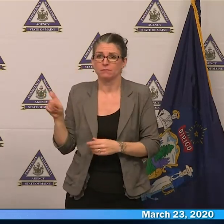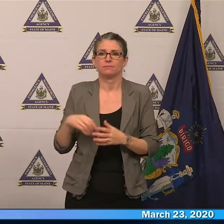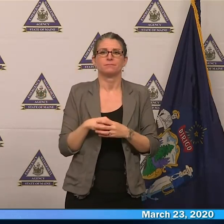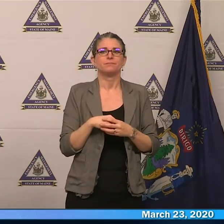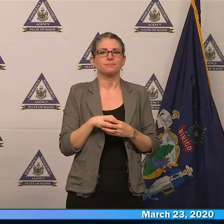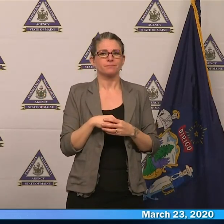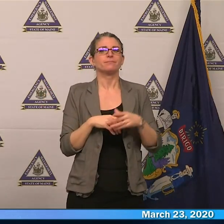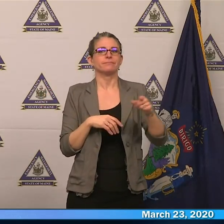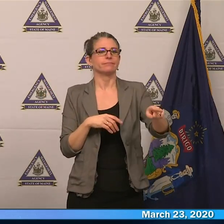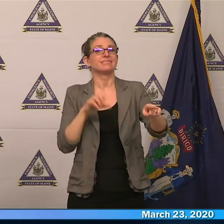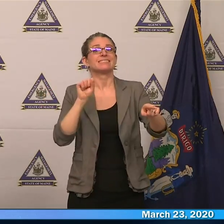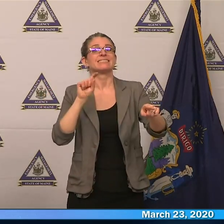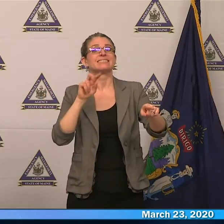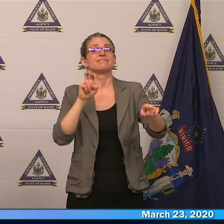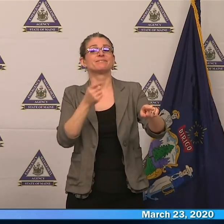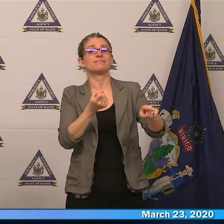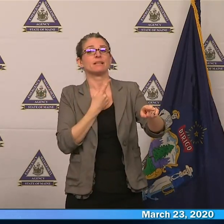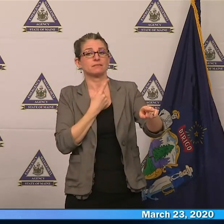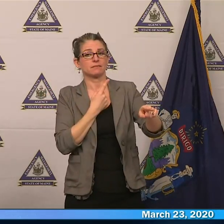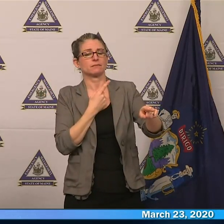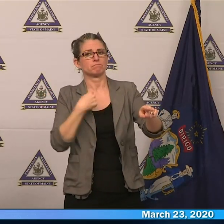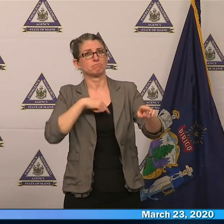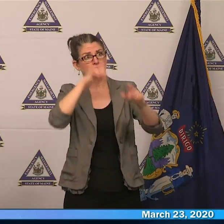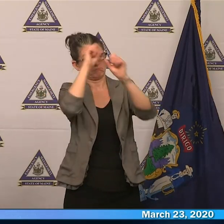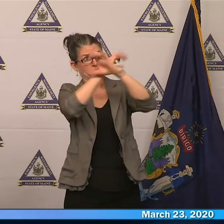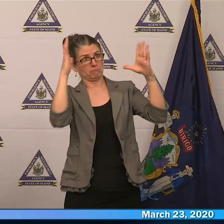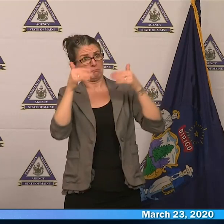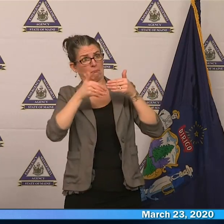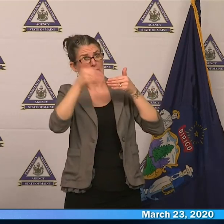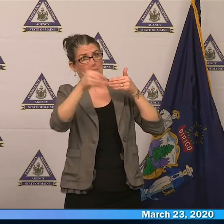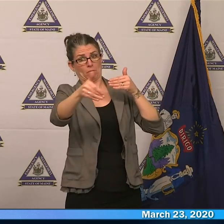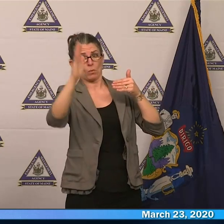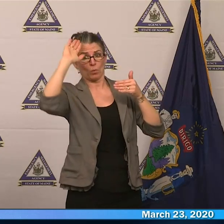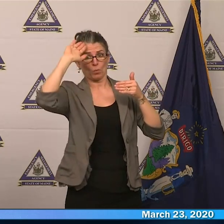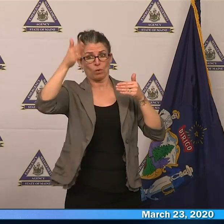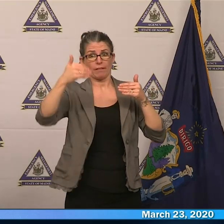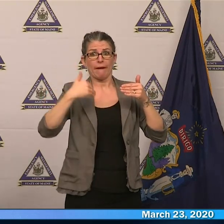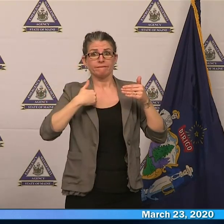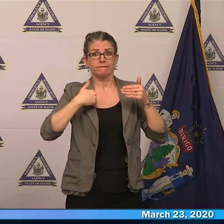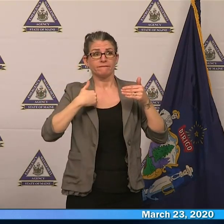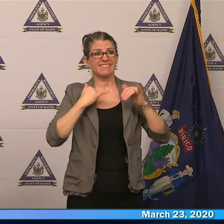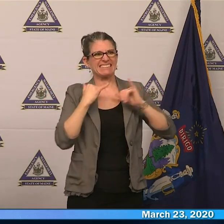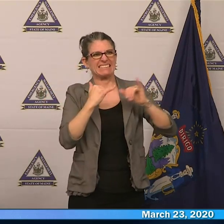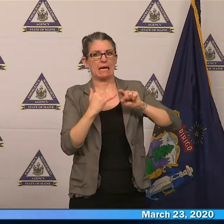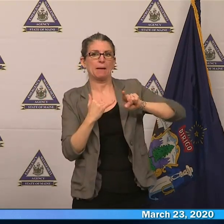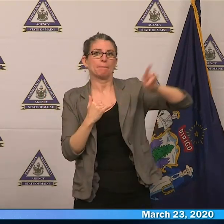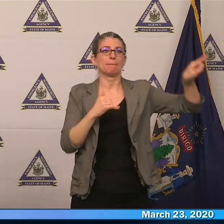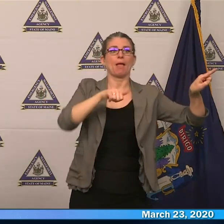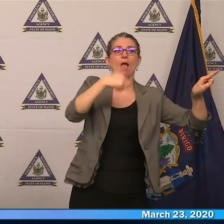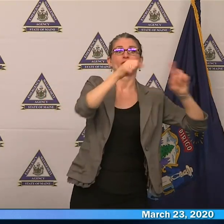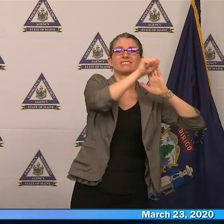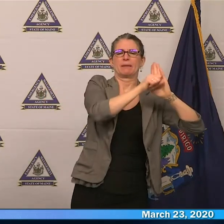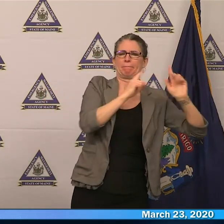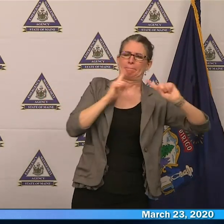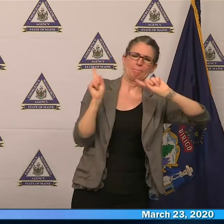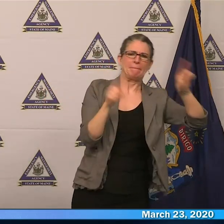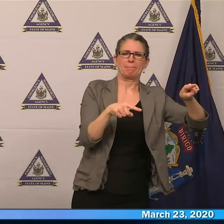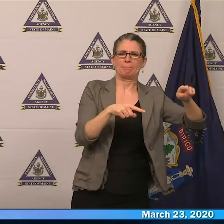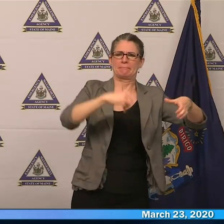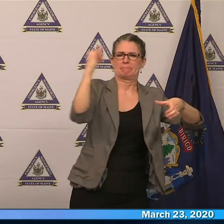we think about some orders that have been enacted in other states recommending, requiring that folks stay at